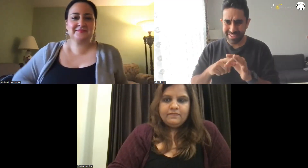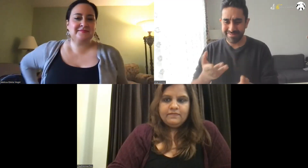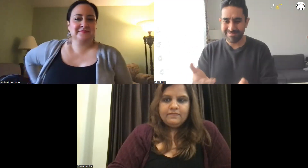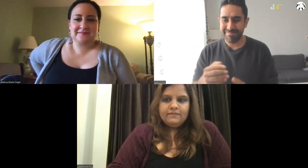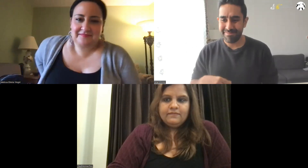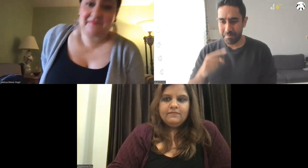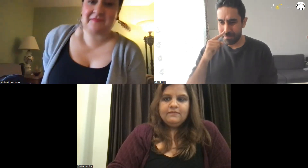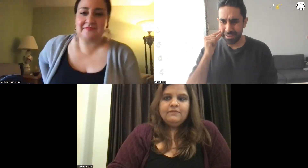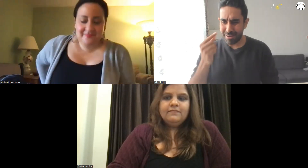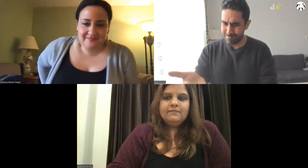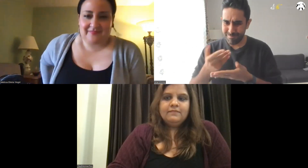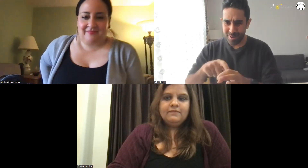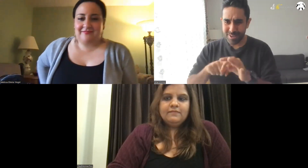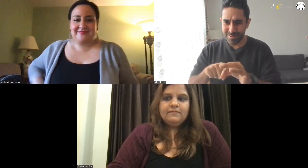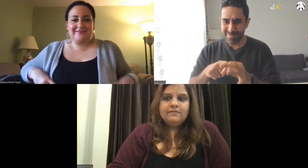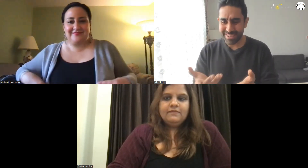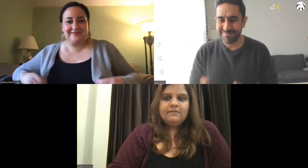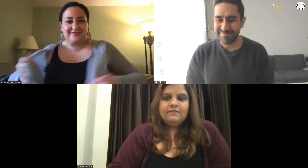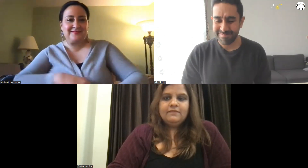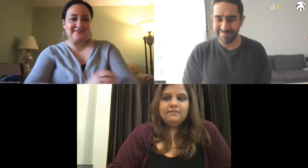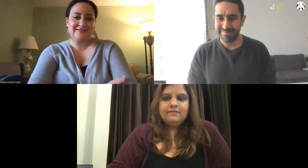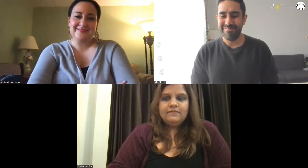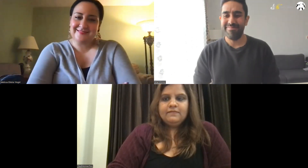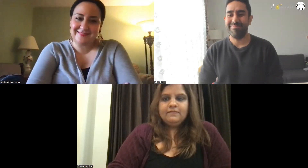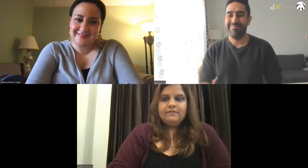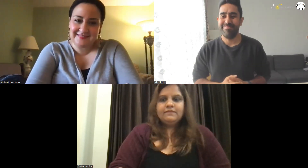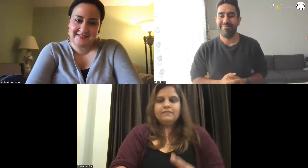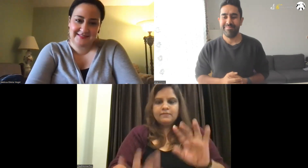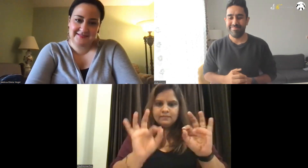yes, please bring ahead the questions. I'm ready for the questions.